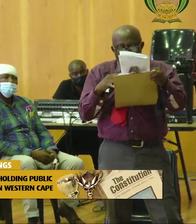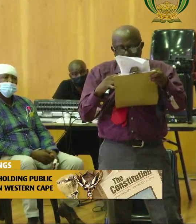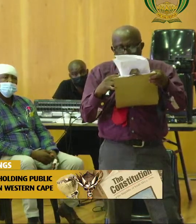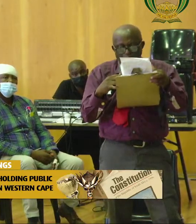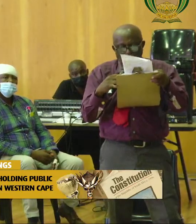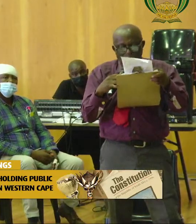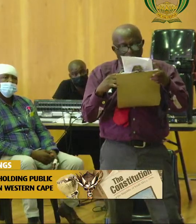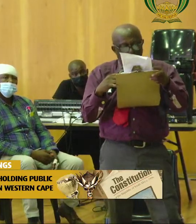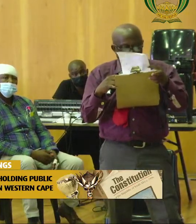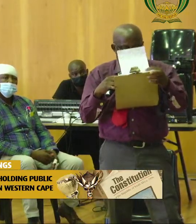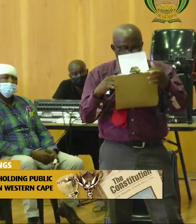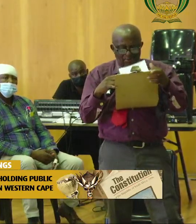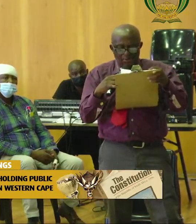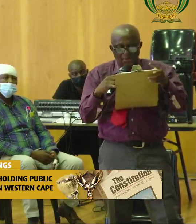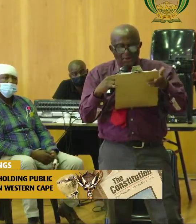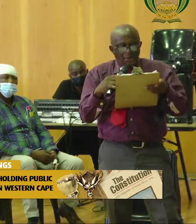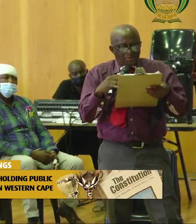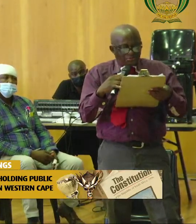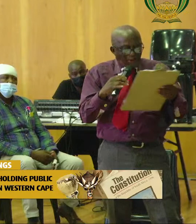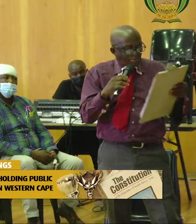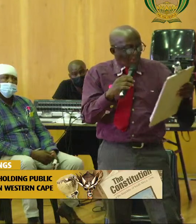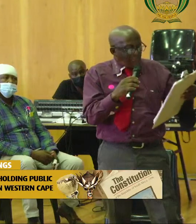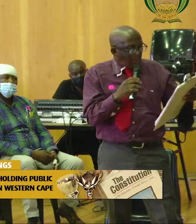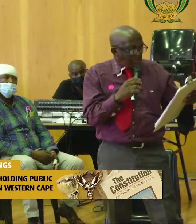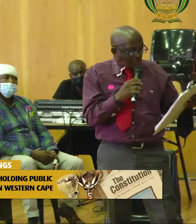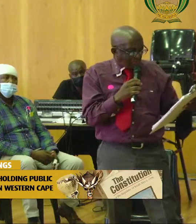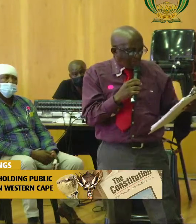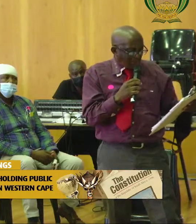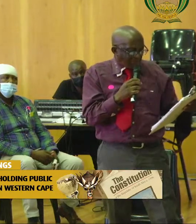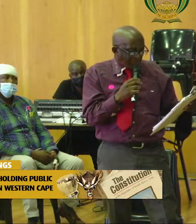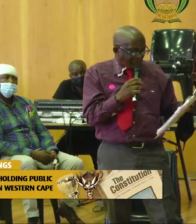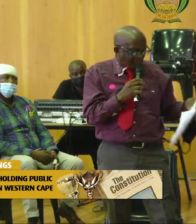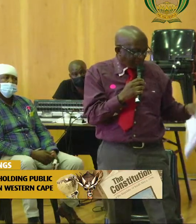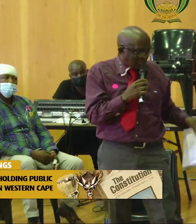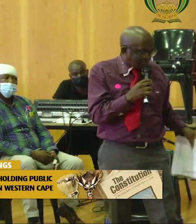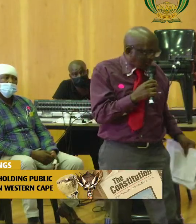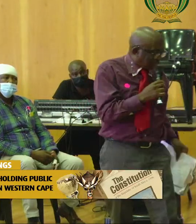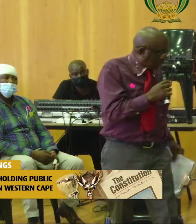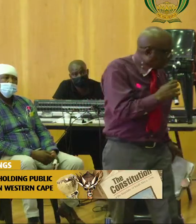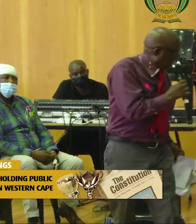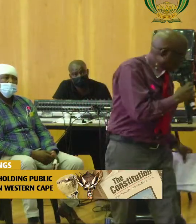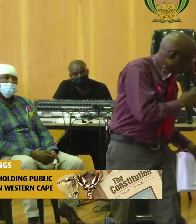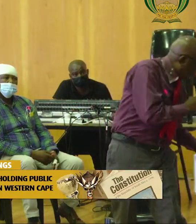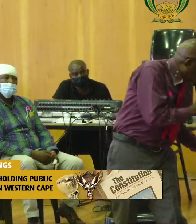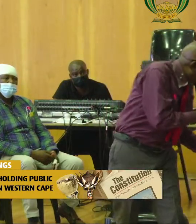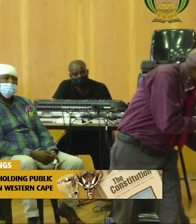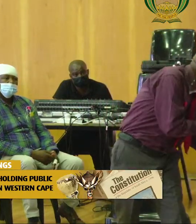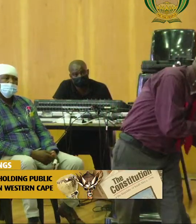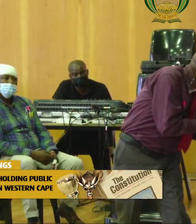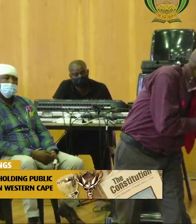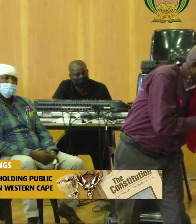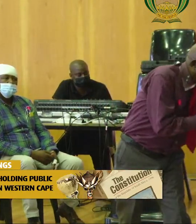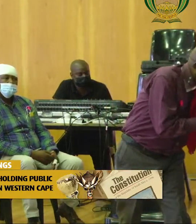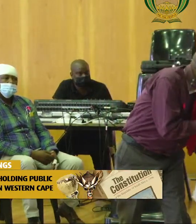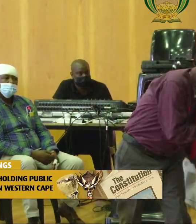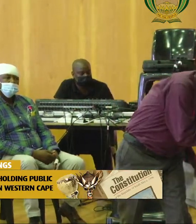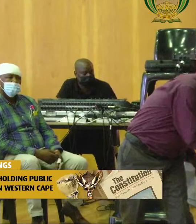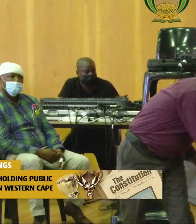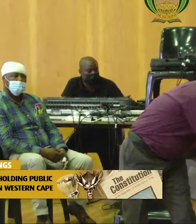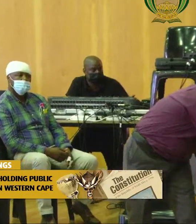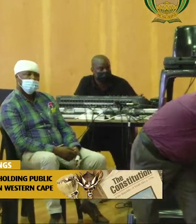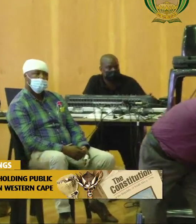Address the promises that were made to the people previously in the correct manner. I thank